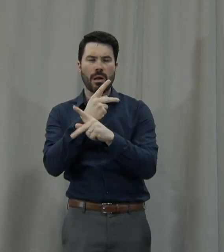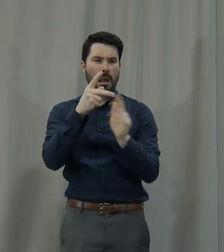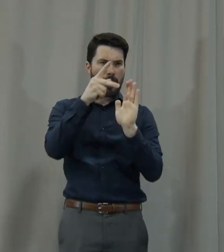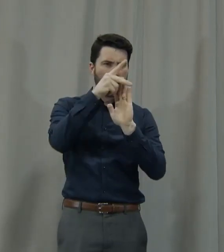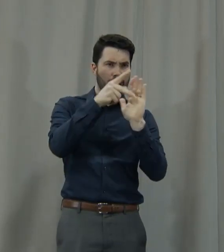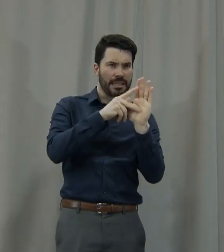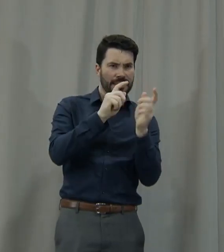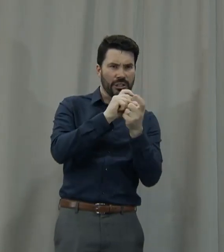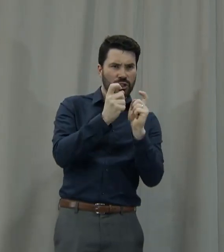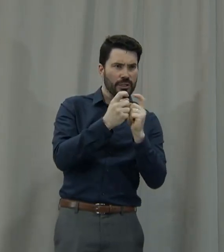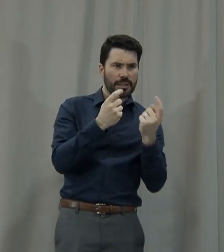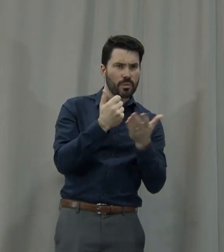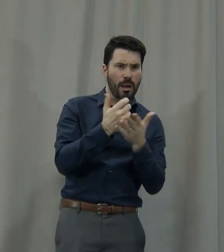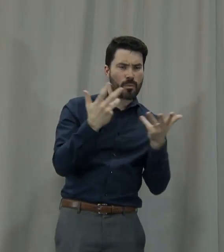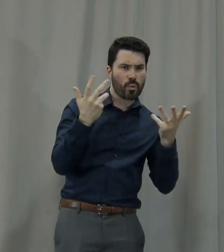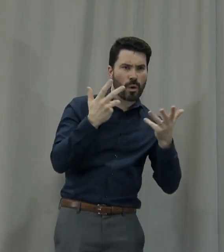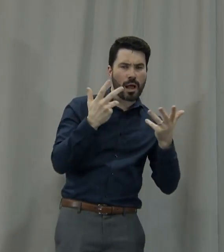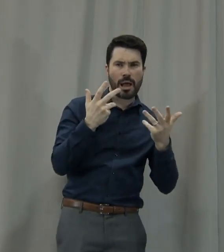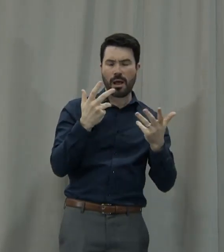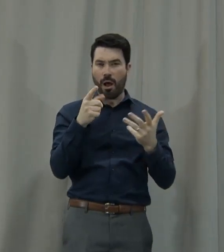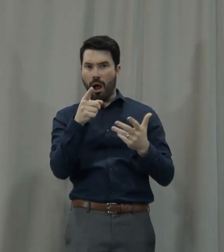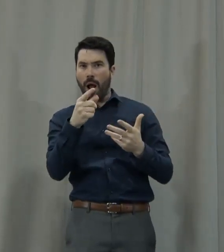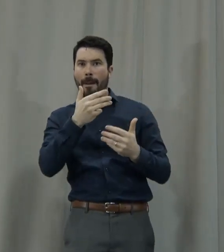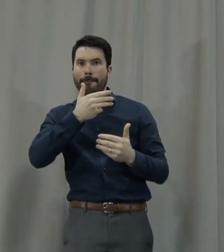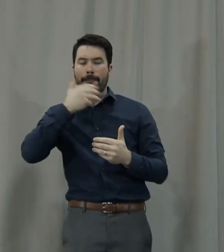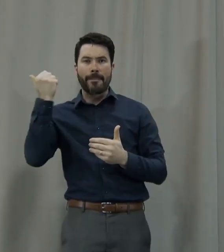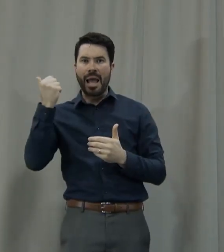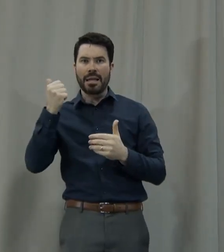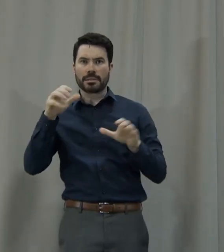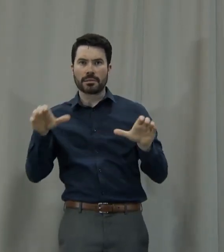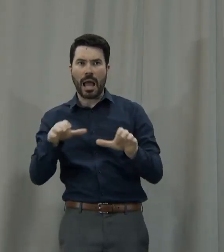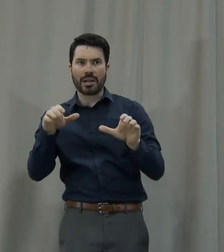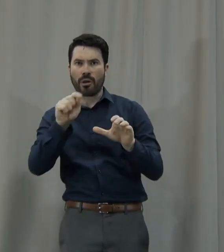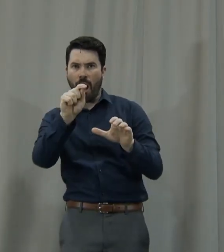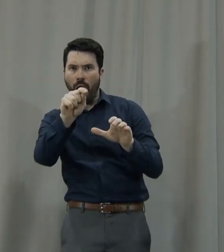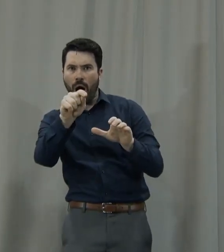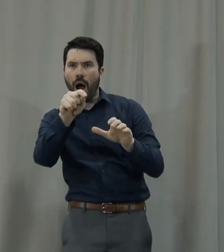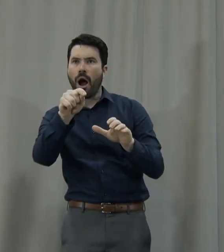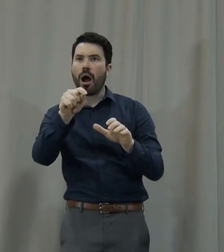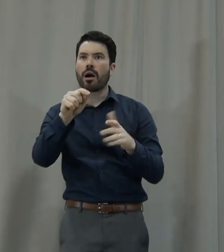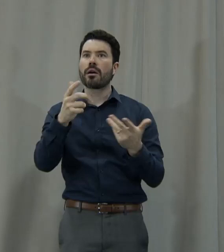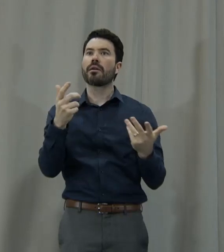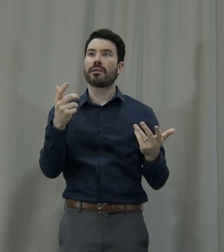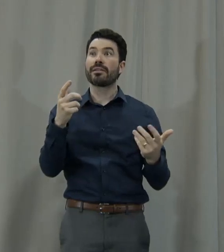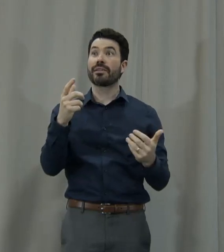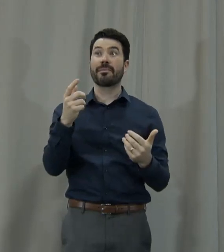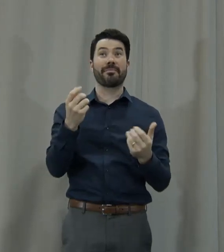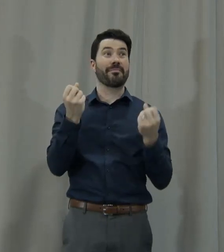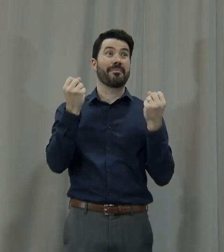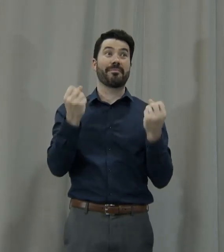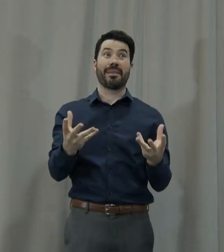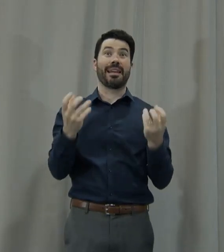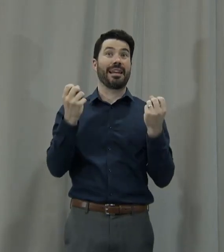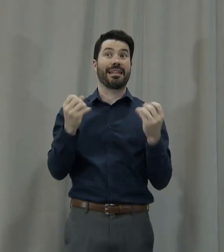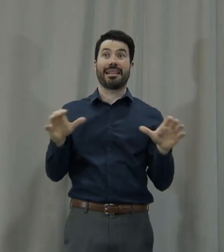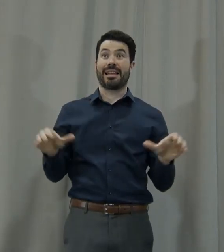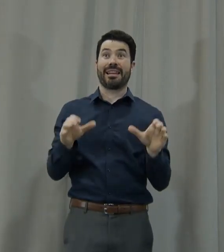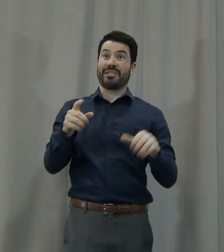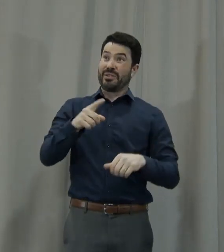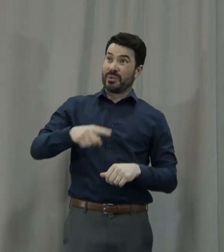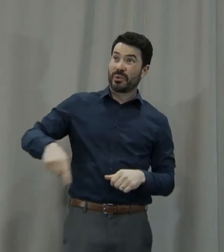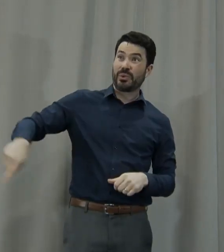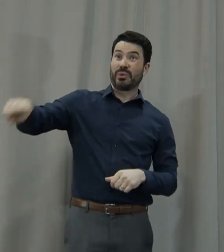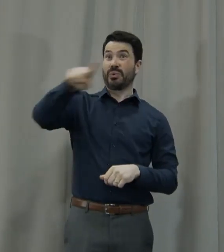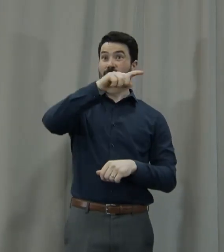made, as we identify best practices, many of which you guys have developed and lead. We want to